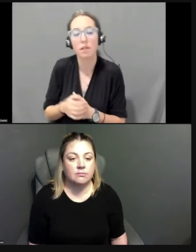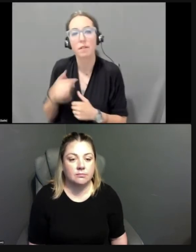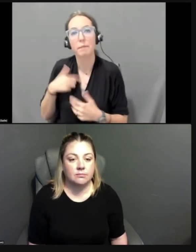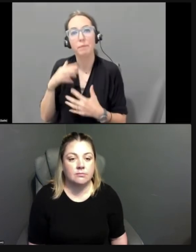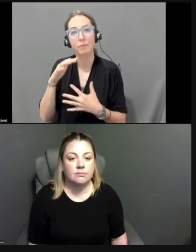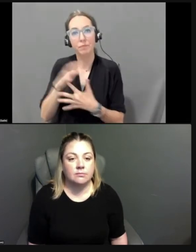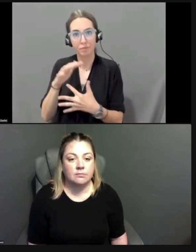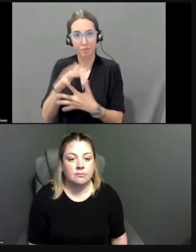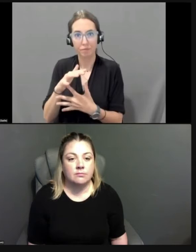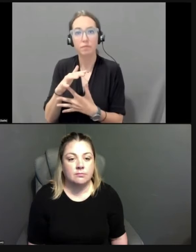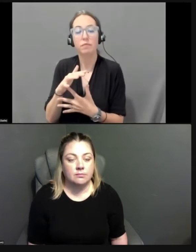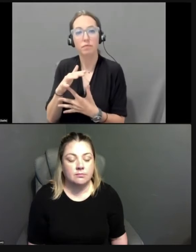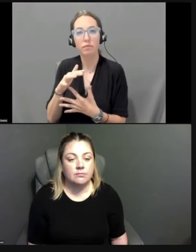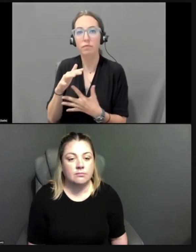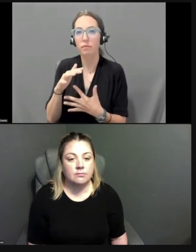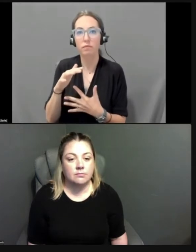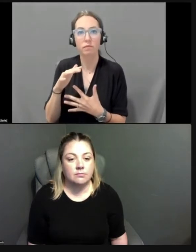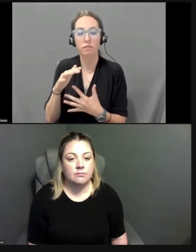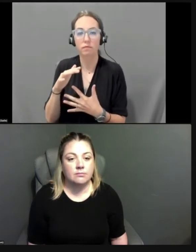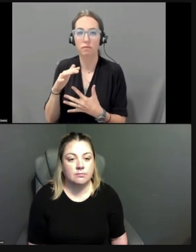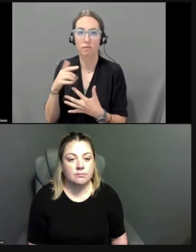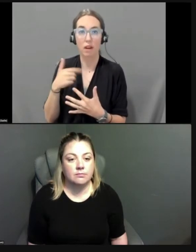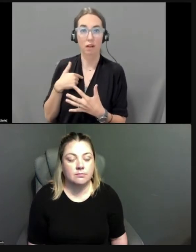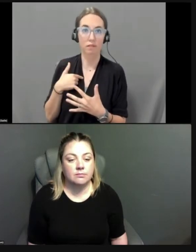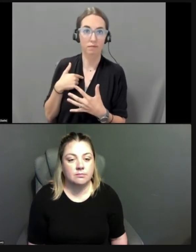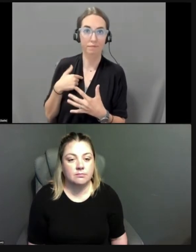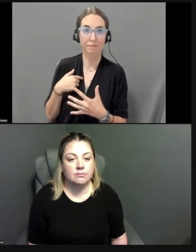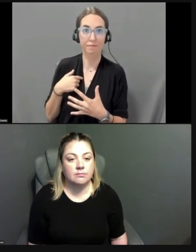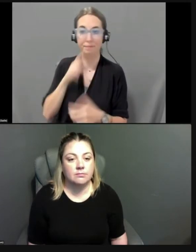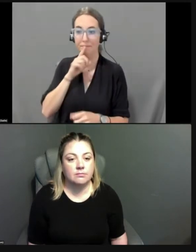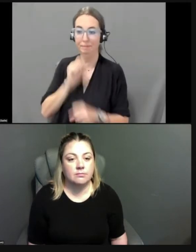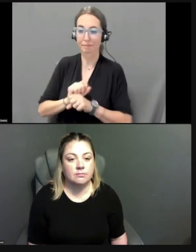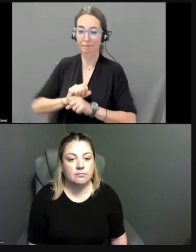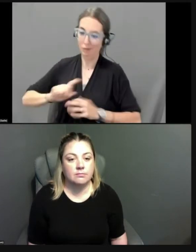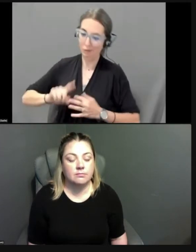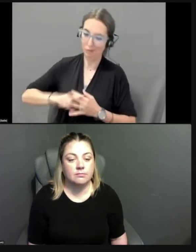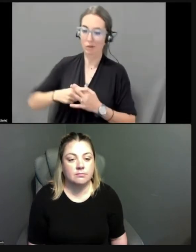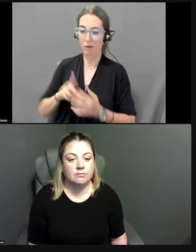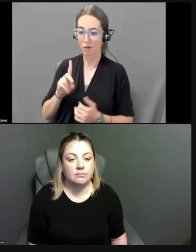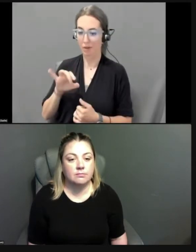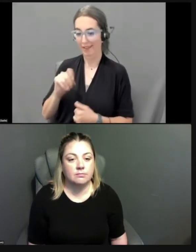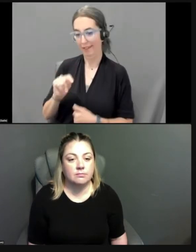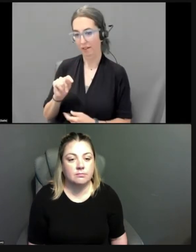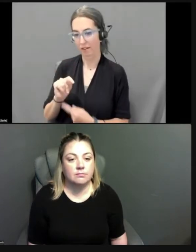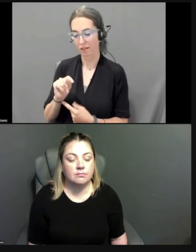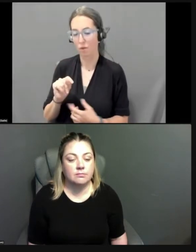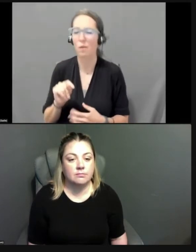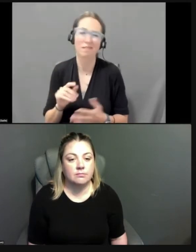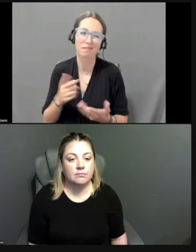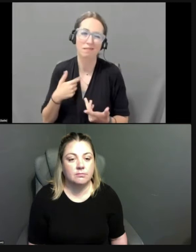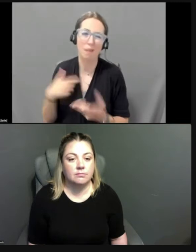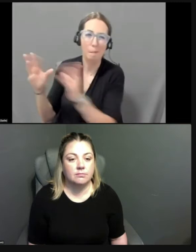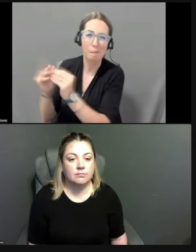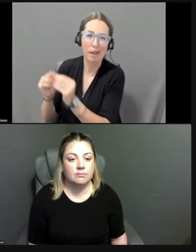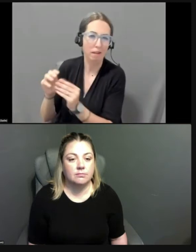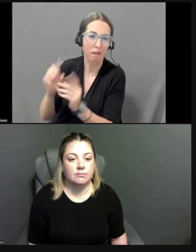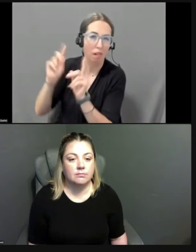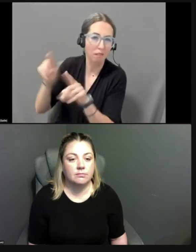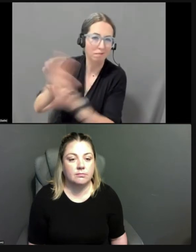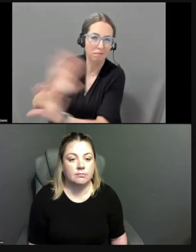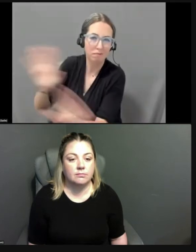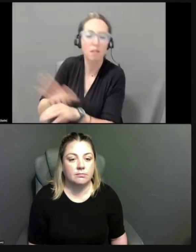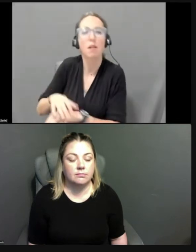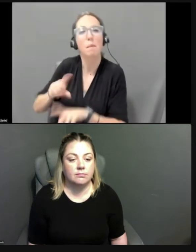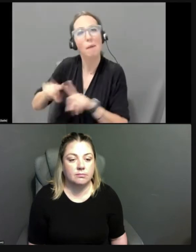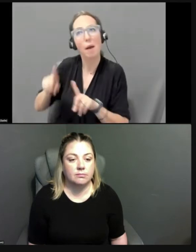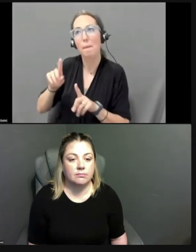first time that I ever like officially went on a diet. Well, I never like went to meetings or whatever, but I used like the resources that